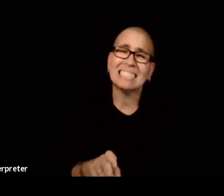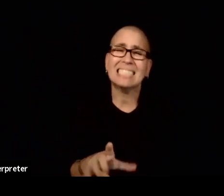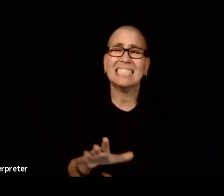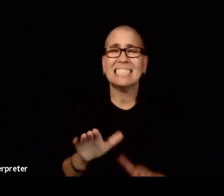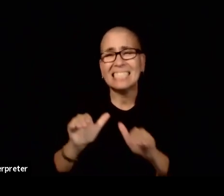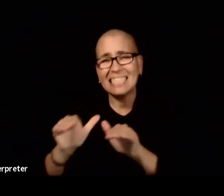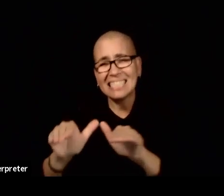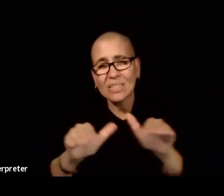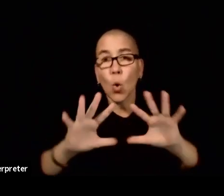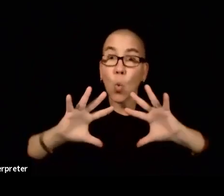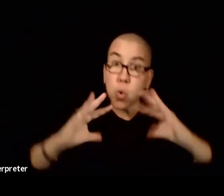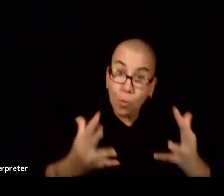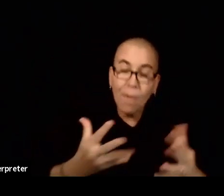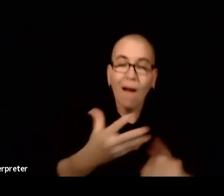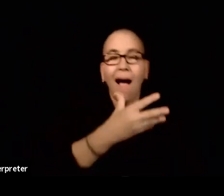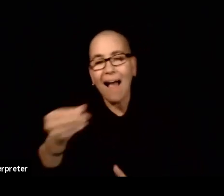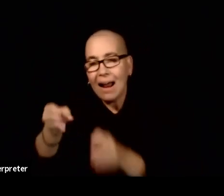through mask wearing,